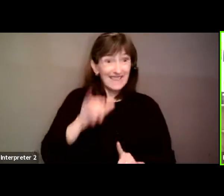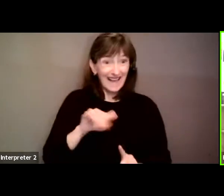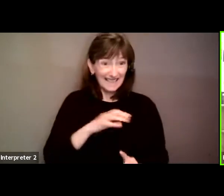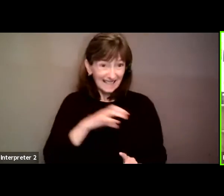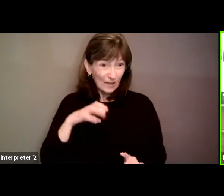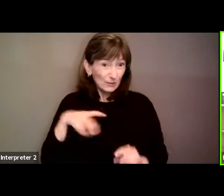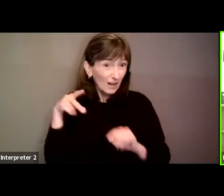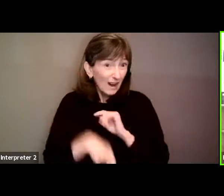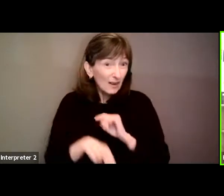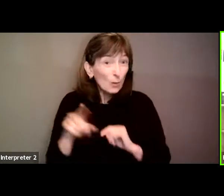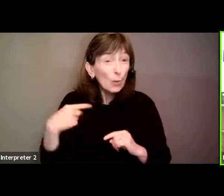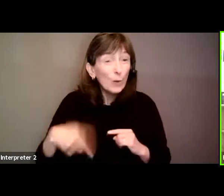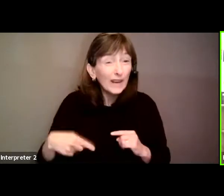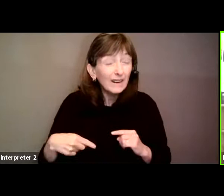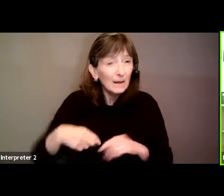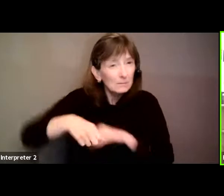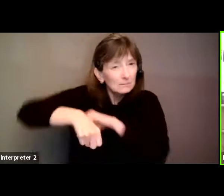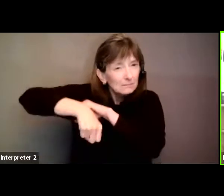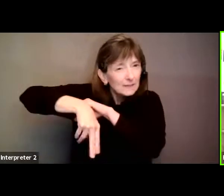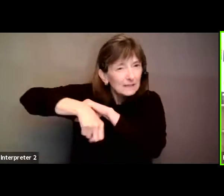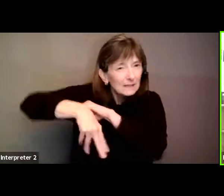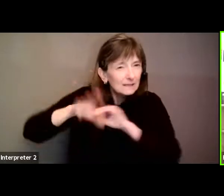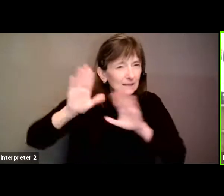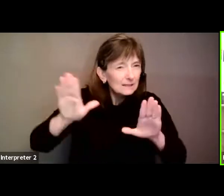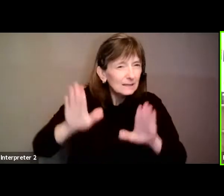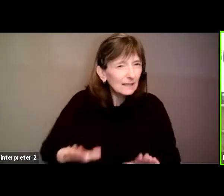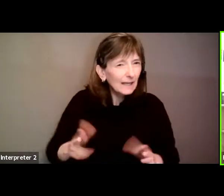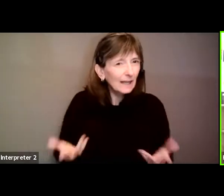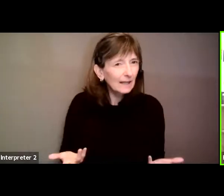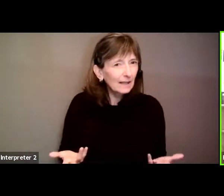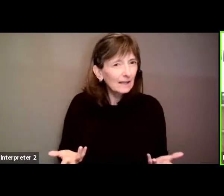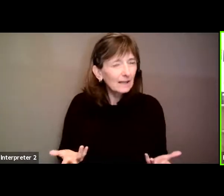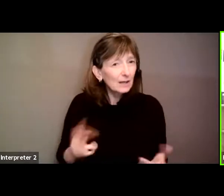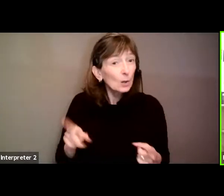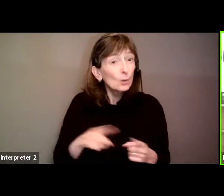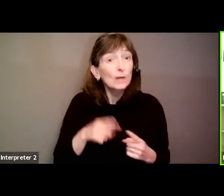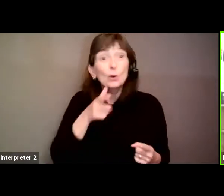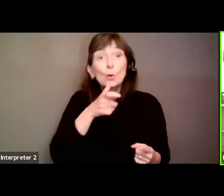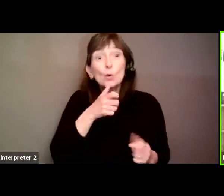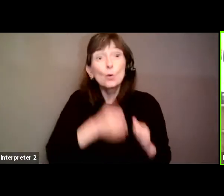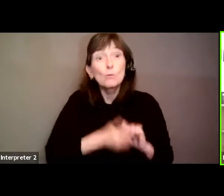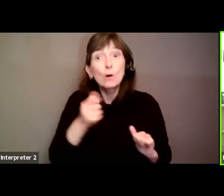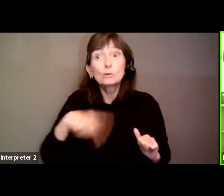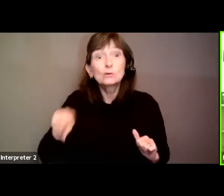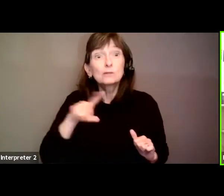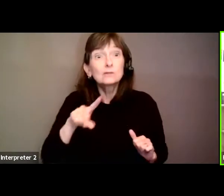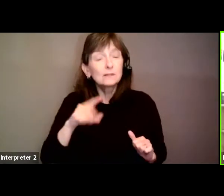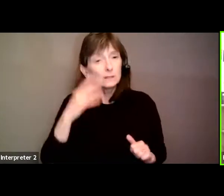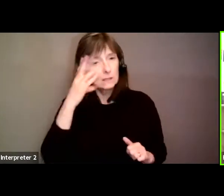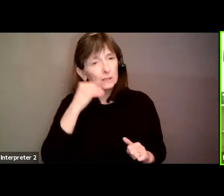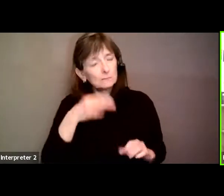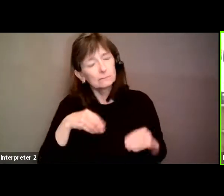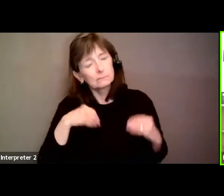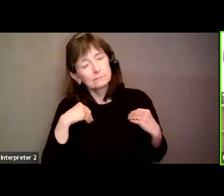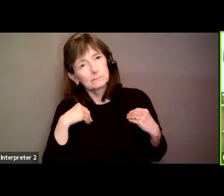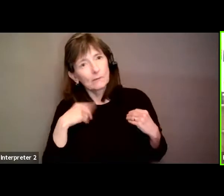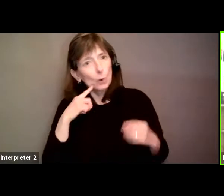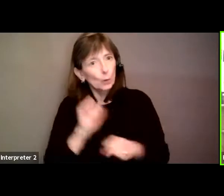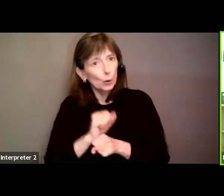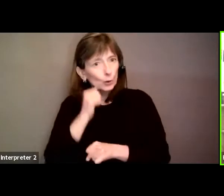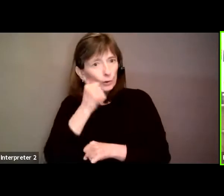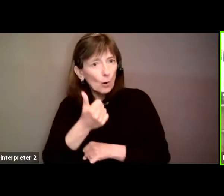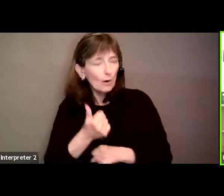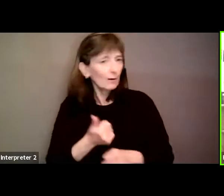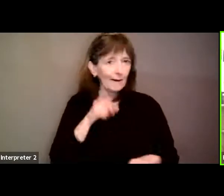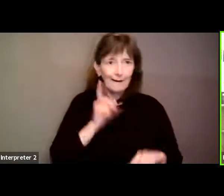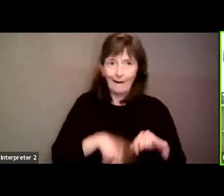on a Sunday, so the majority of the working public would be unable to attend in protest. Still,